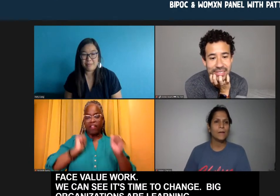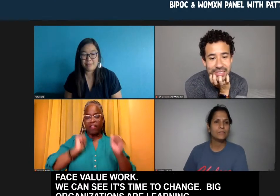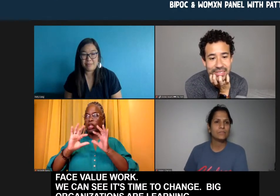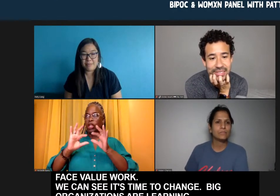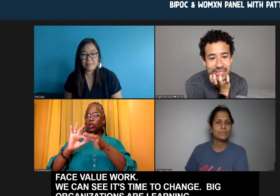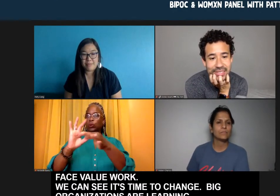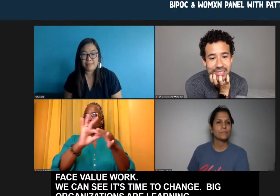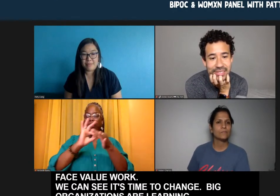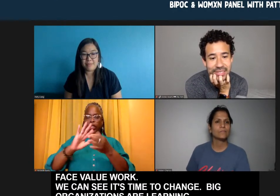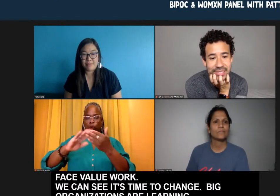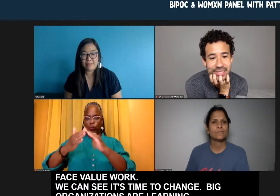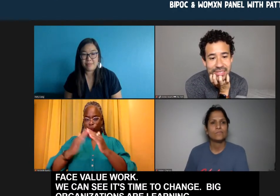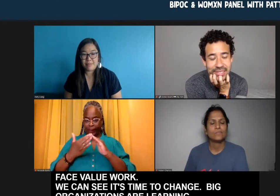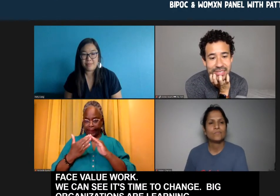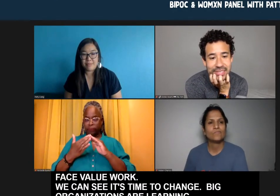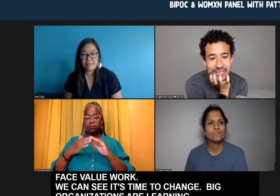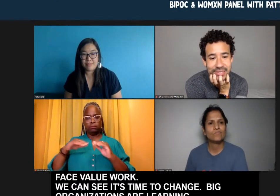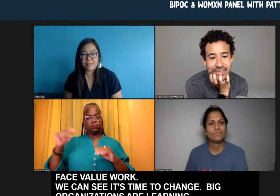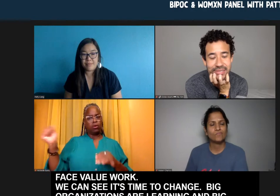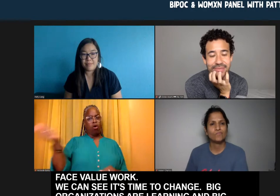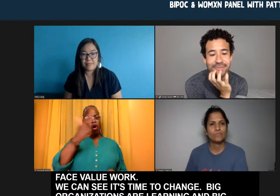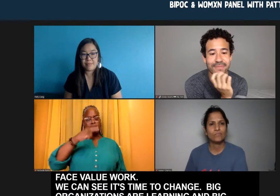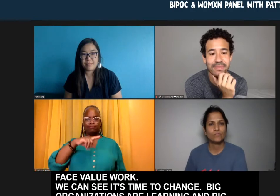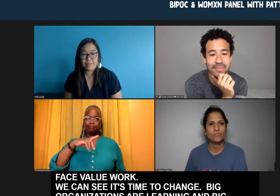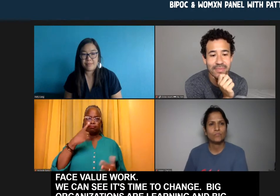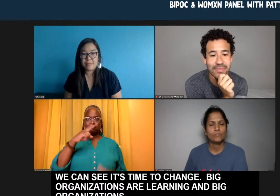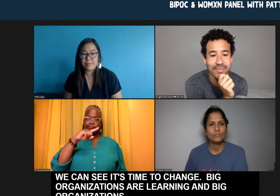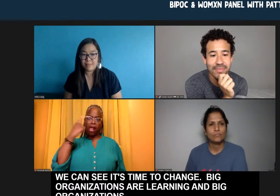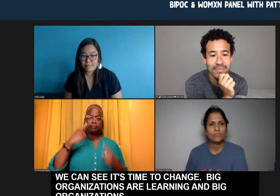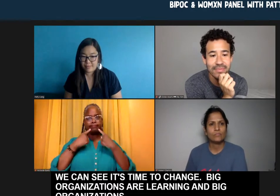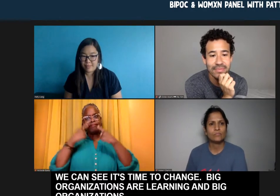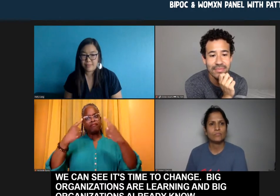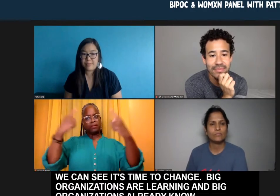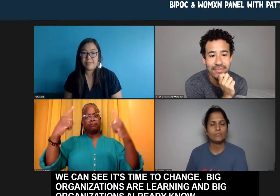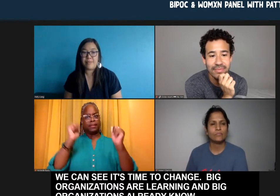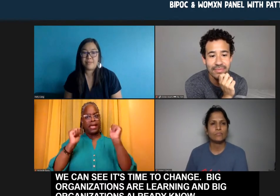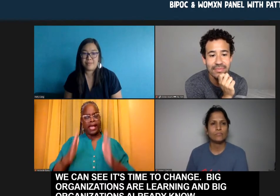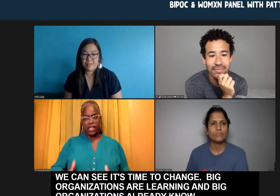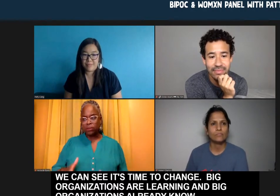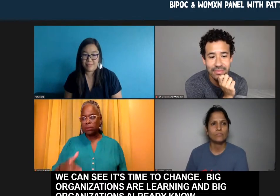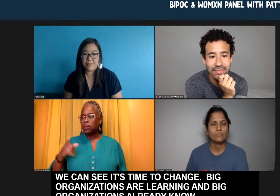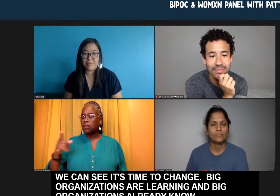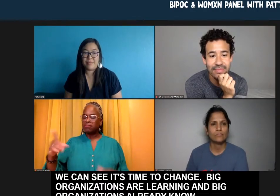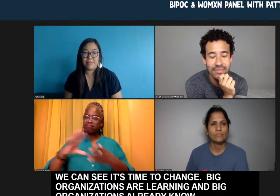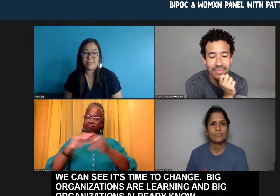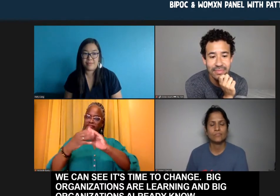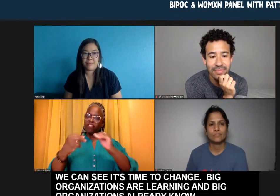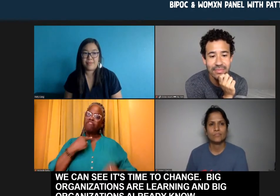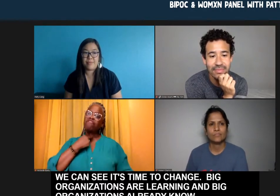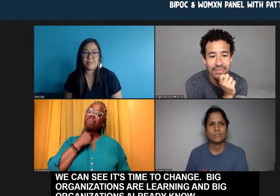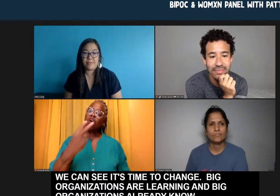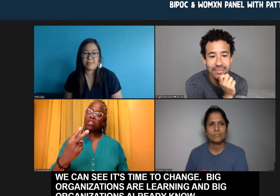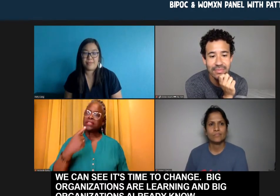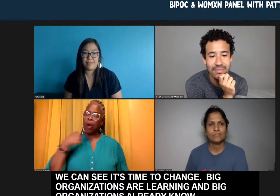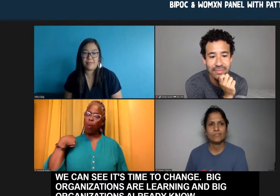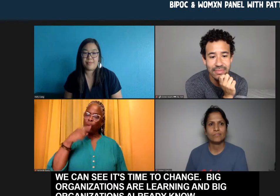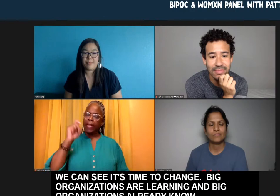says, there's one thing, like the Black interpreted theater community, there are some